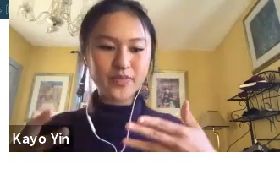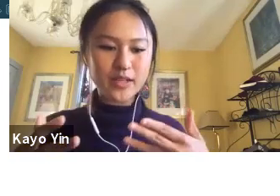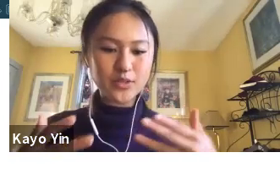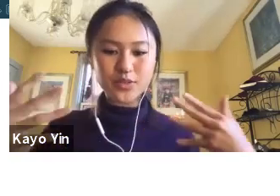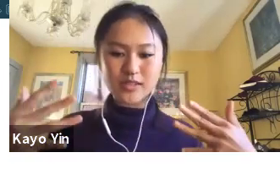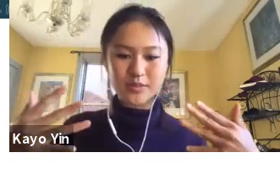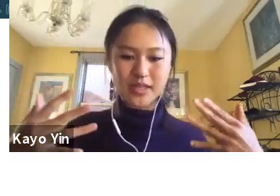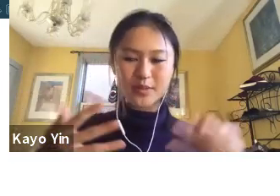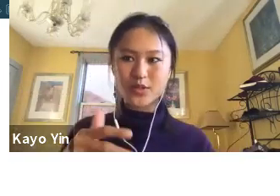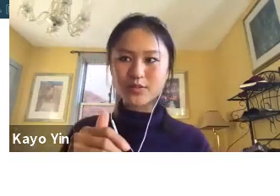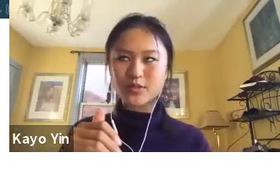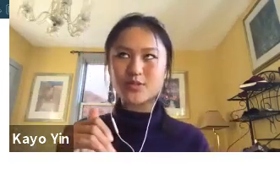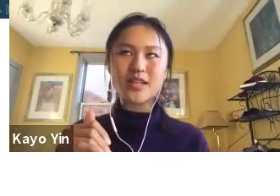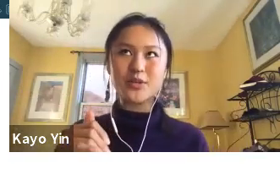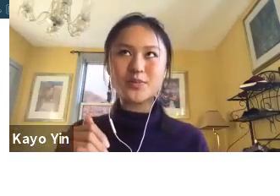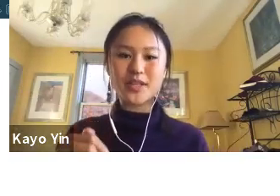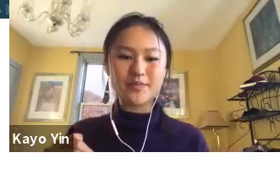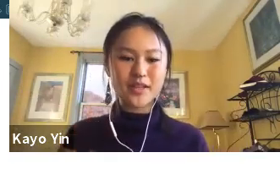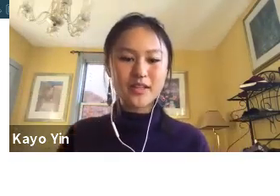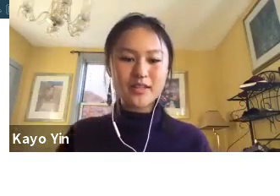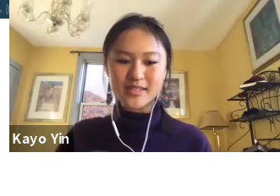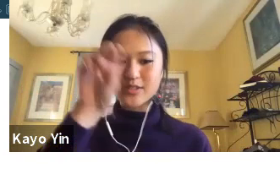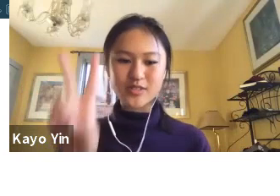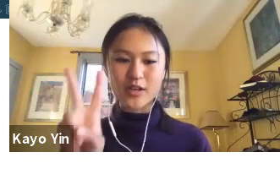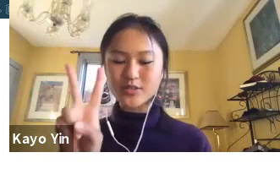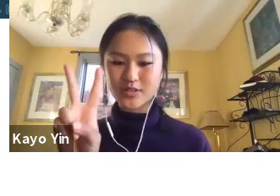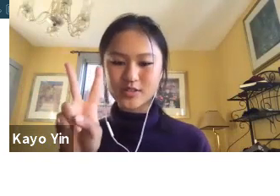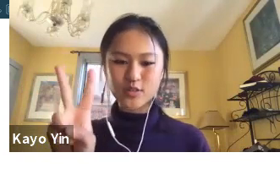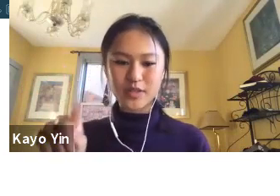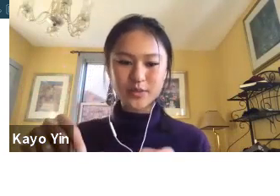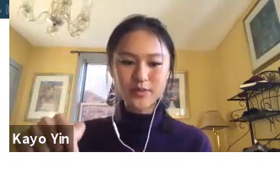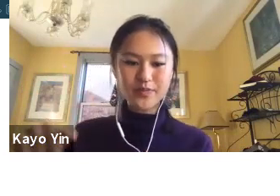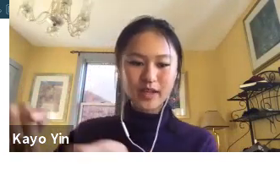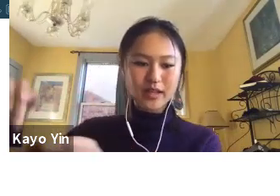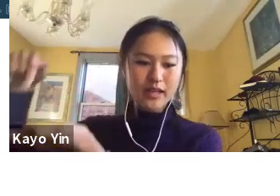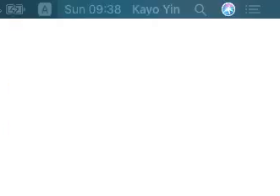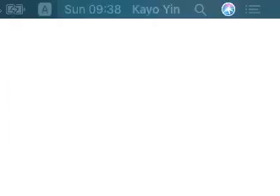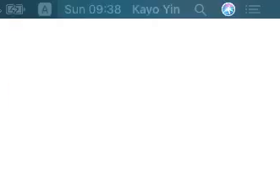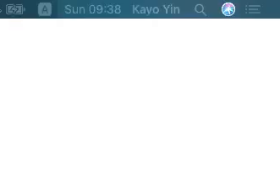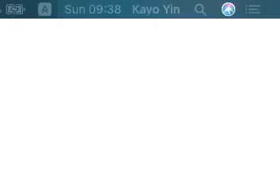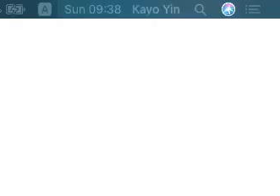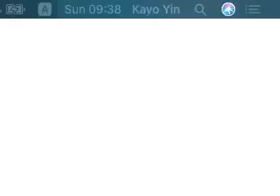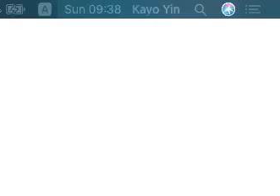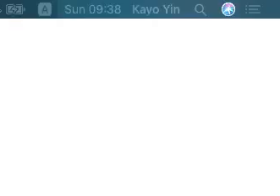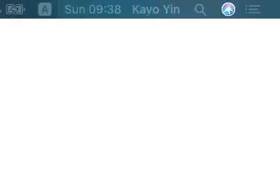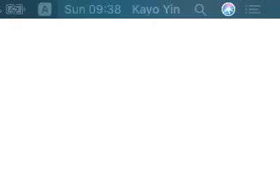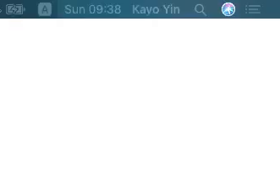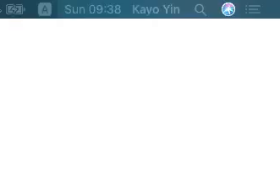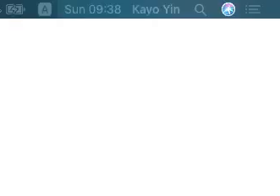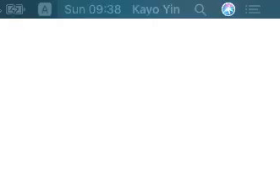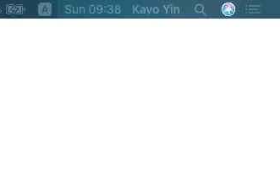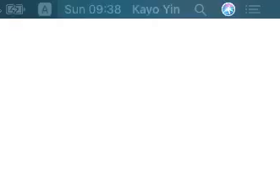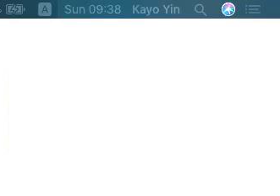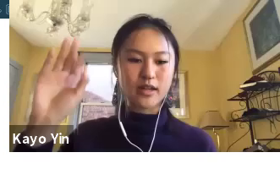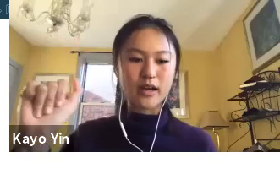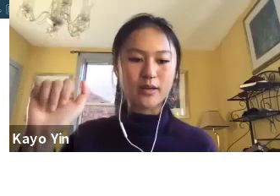like, I don't know if you can see my camera well, do a Yes, demo, yes. but they I can say see it. like, oh, Yeah. so there's two people. And like first here we have,